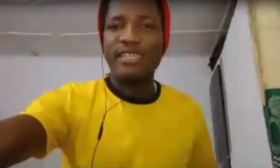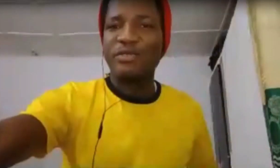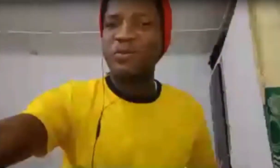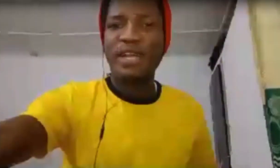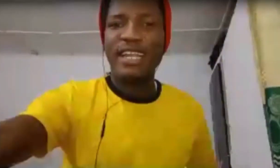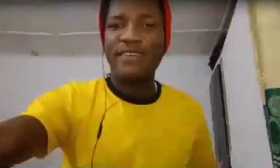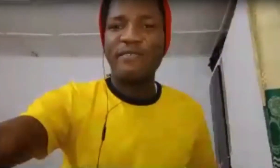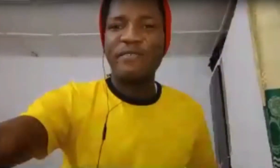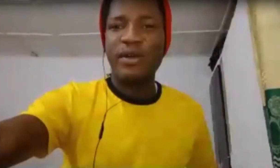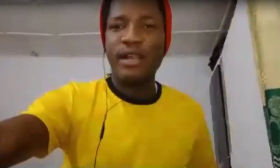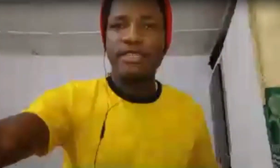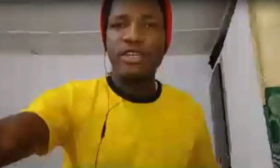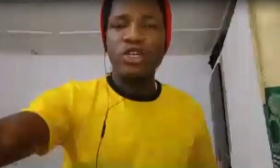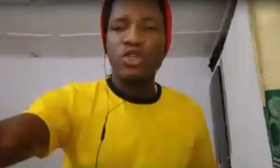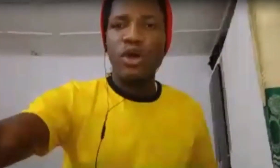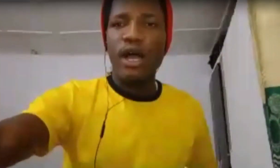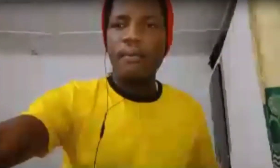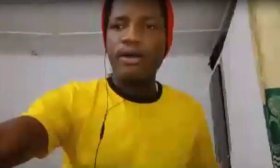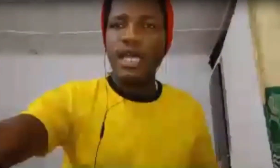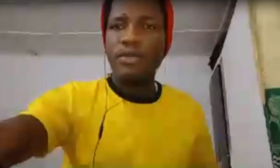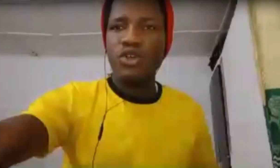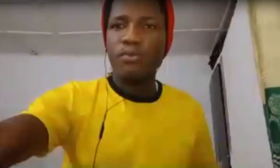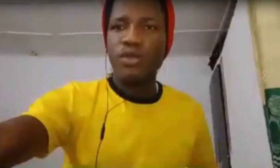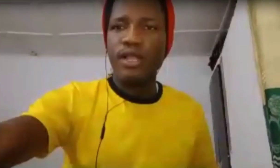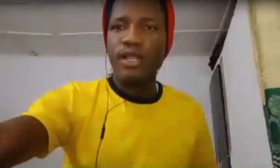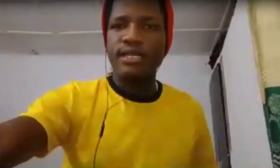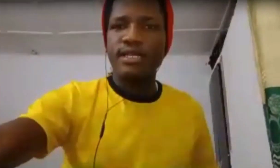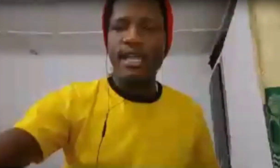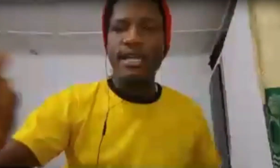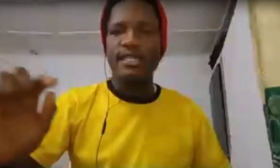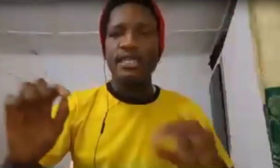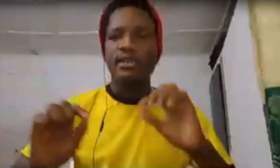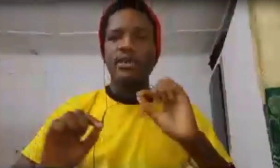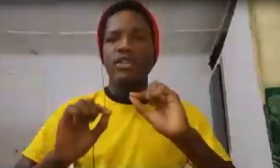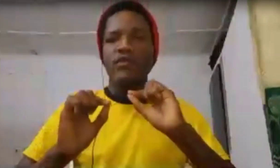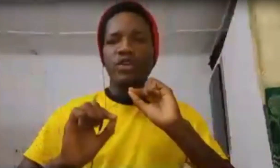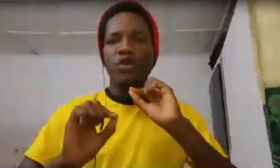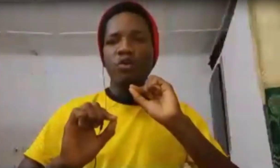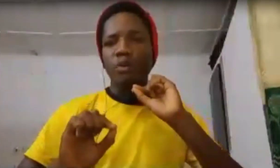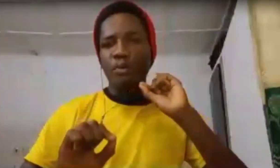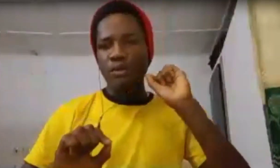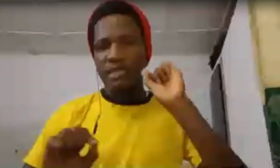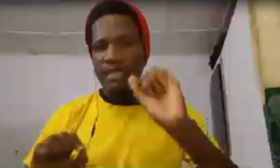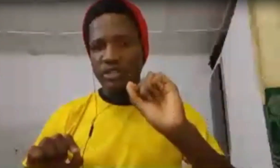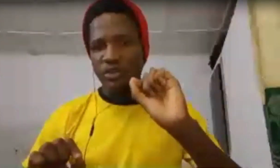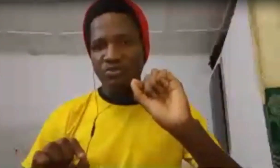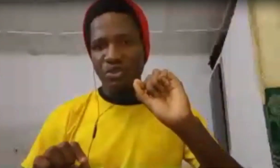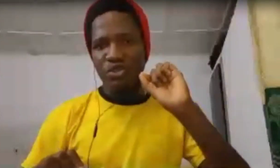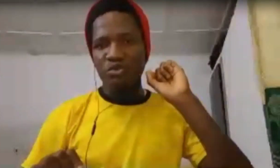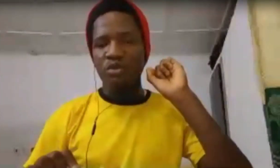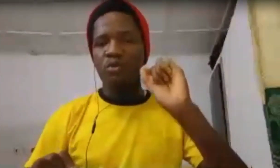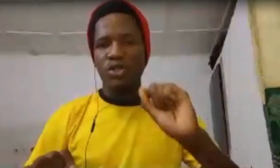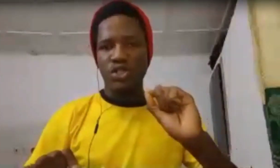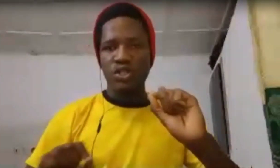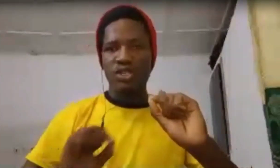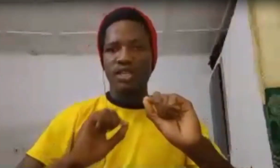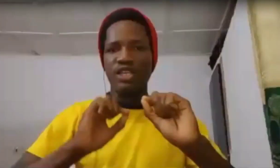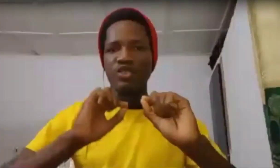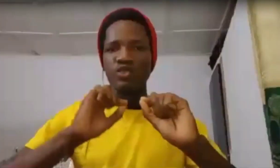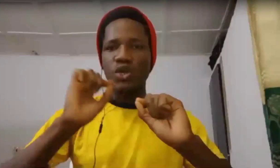class. So our time is up to learn this. Like I said, the video will be posted for you to rewatch just in case you joined late, just in case